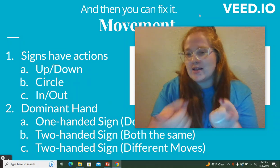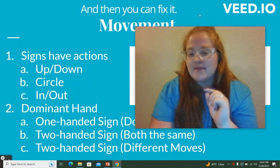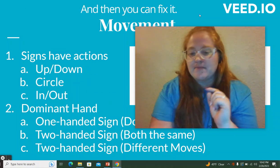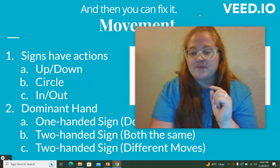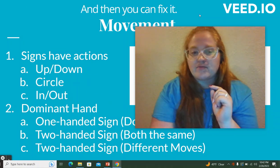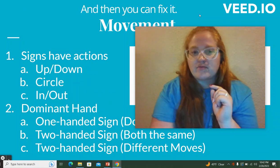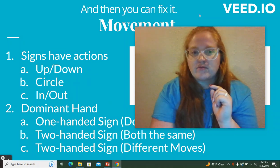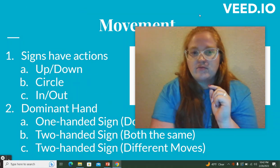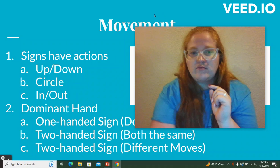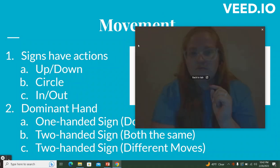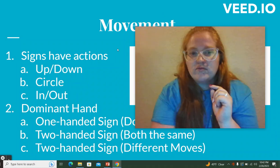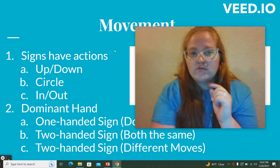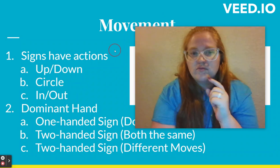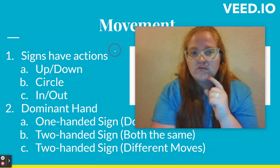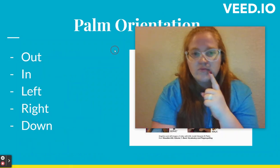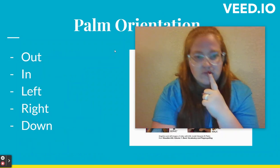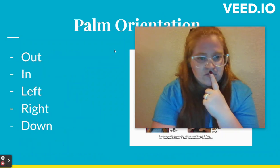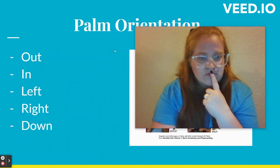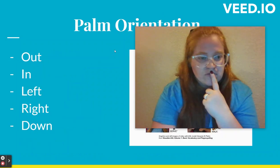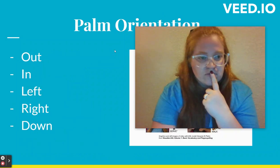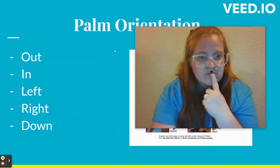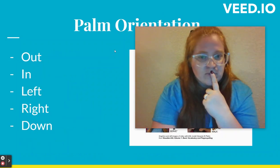can fix it.